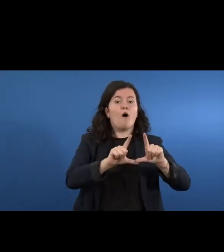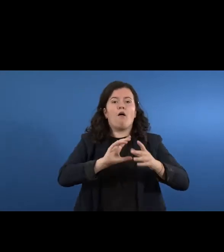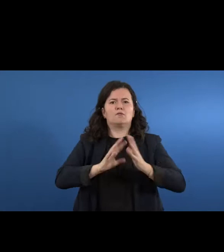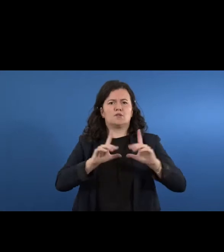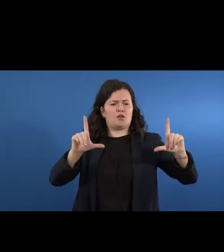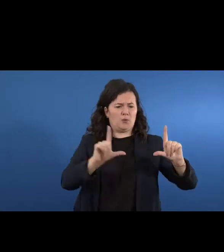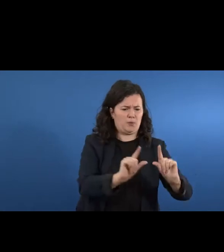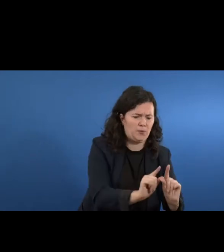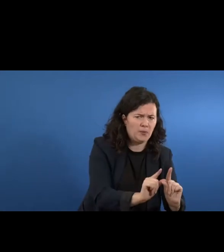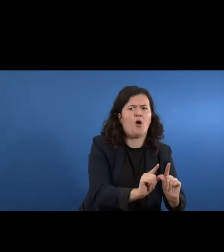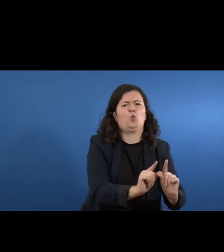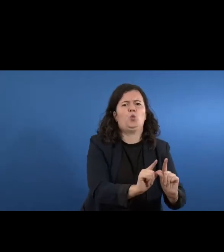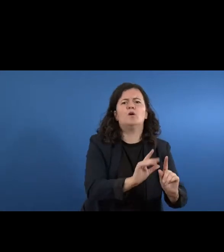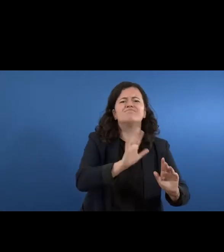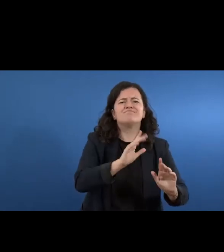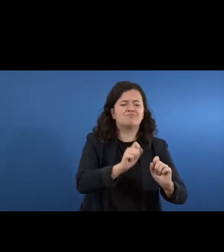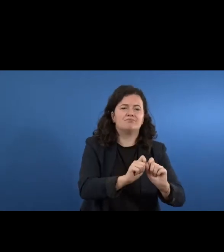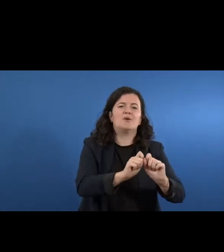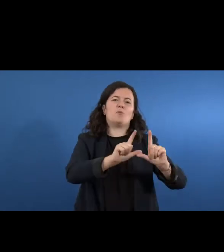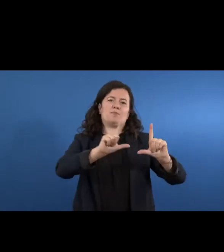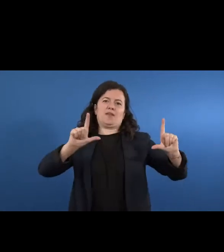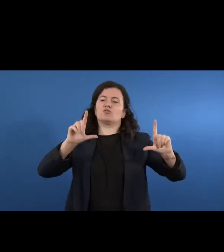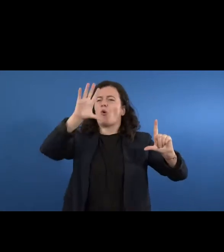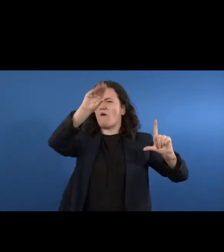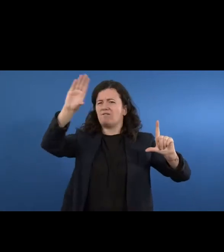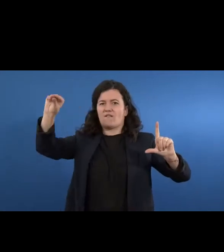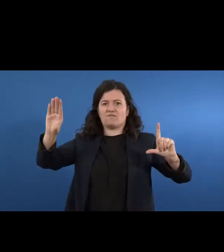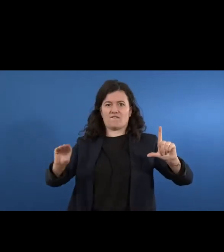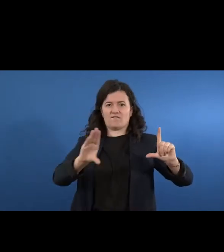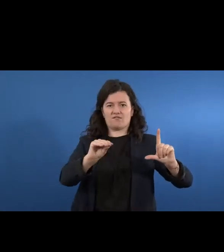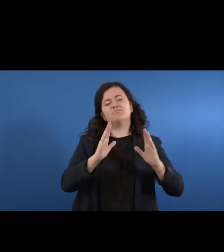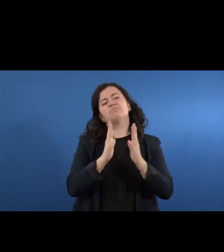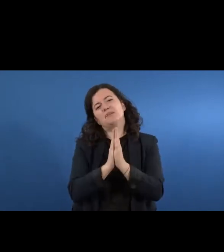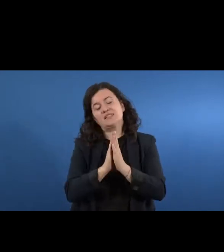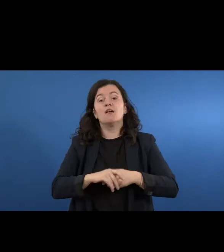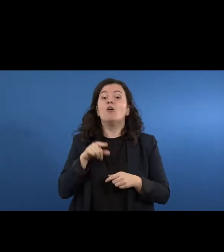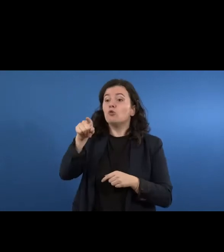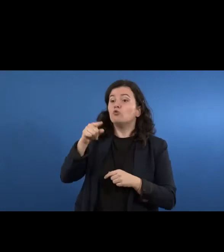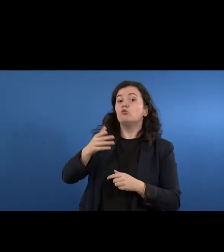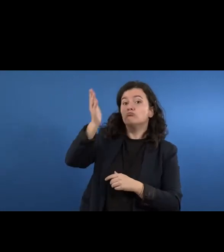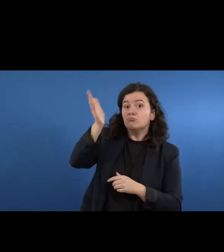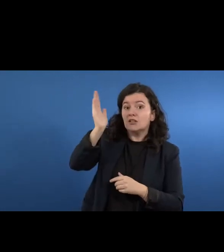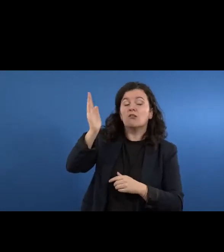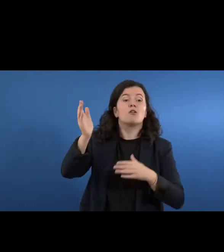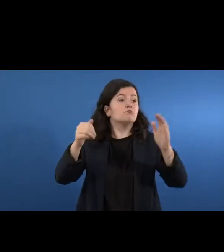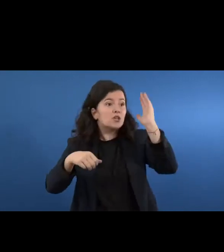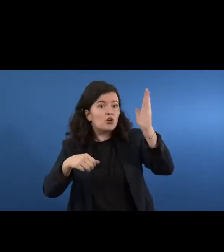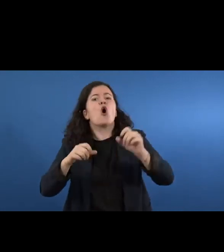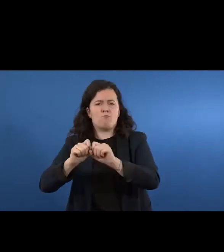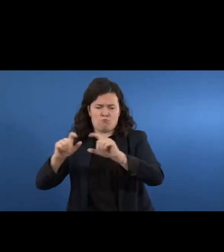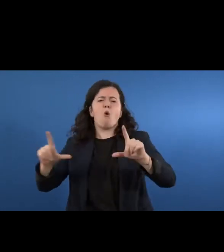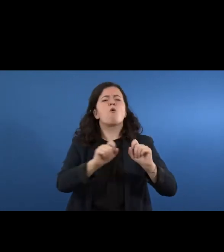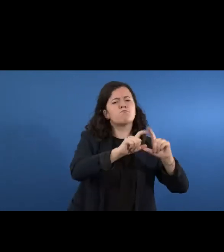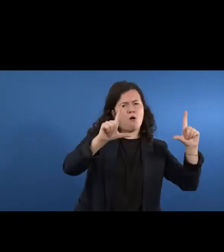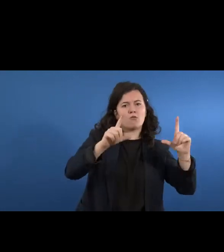this session afterwards and now, of course, too. So we'll only have the cameras on for the speakers and the